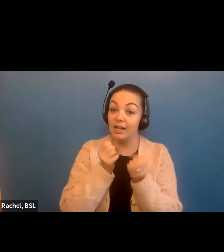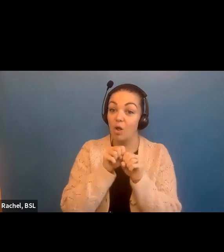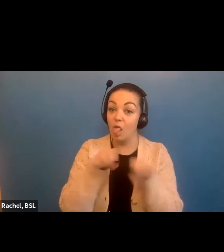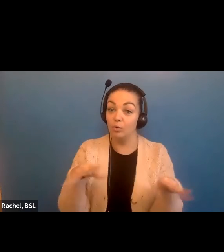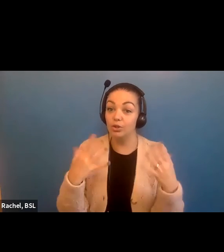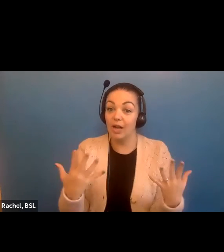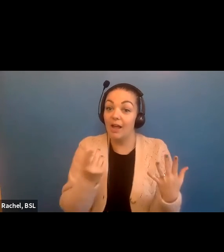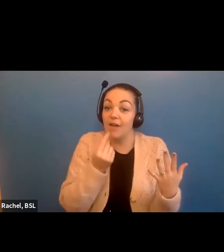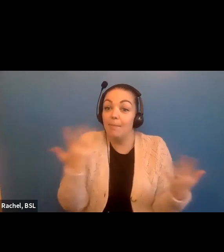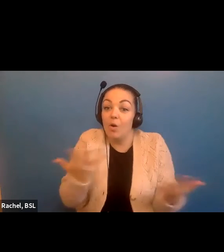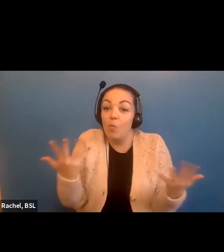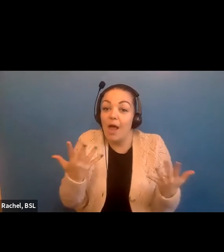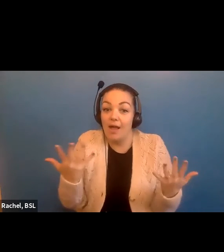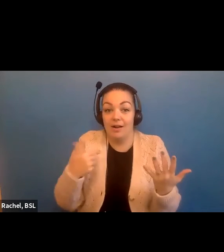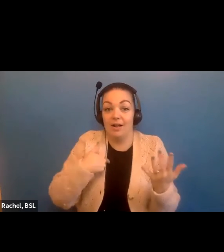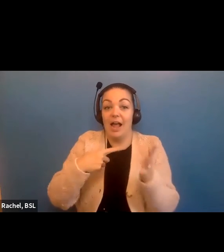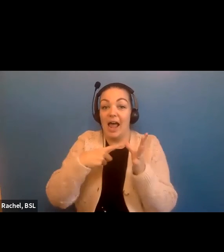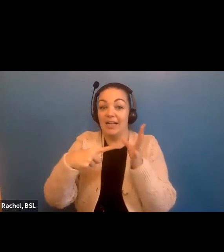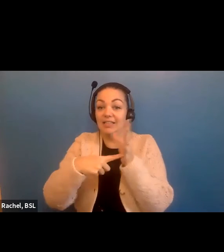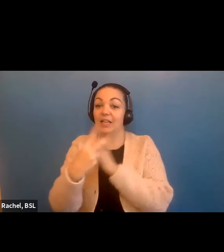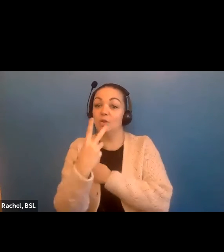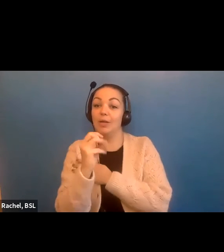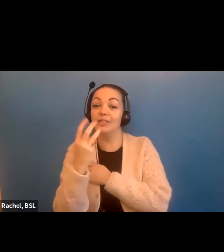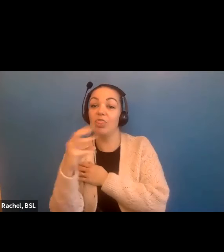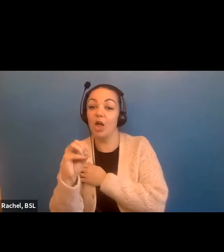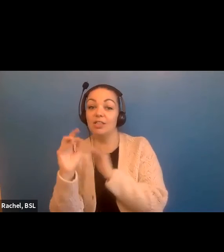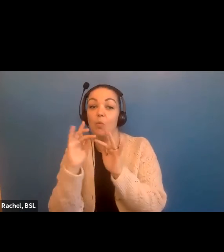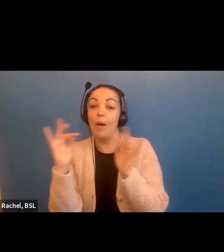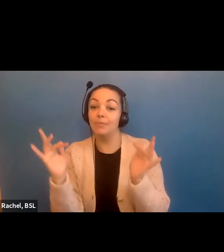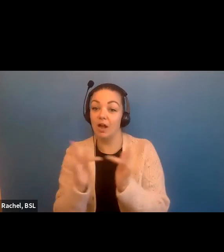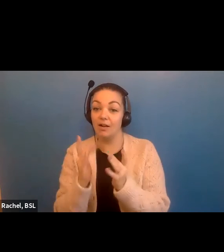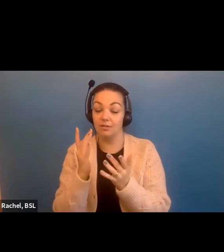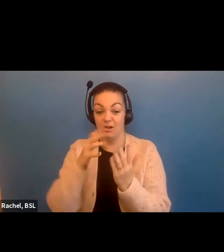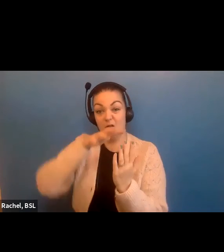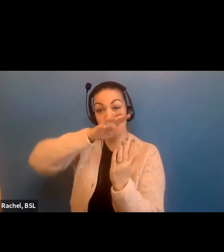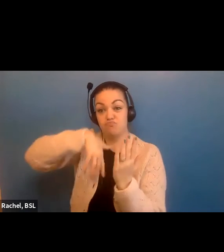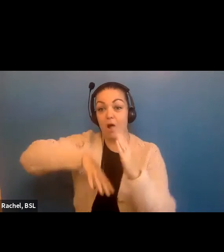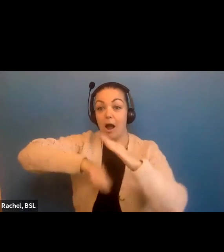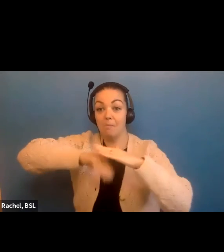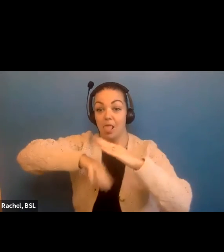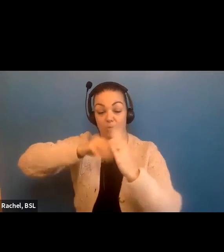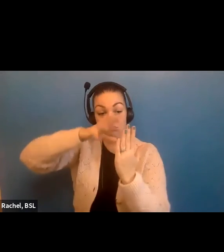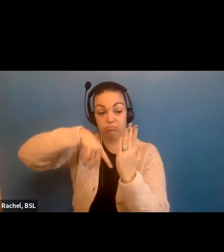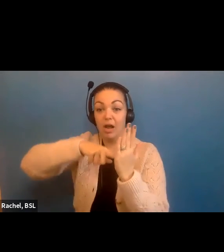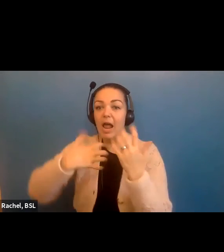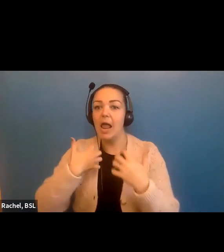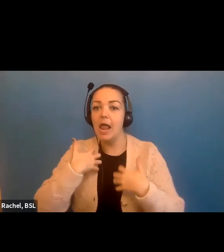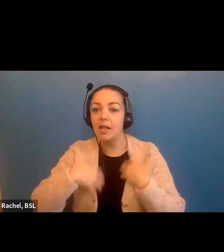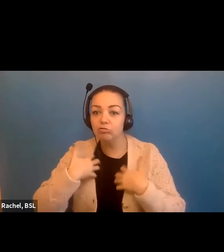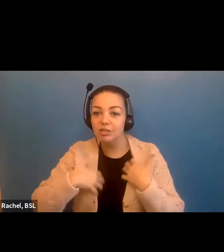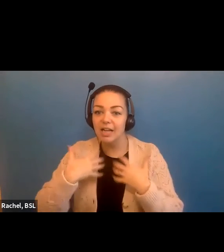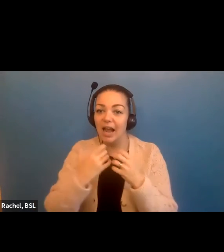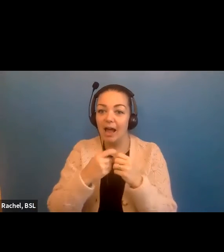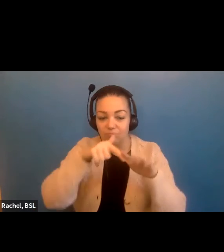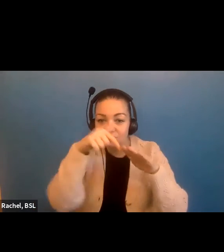website, and it's a really interesting document. Lots and lots of detail, a lot more depth around some of the areas that